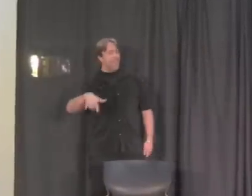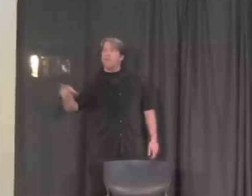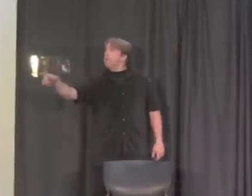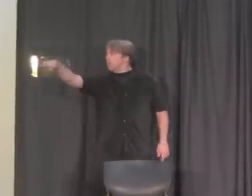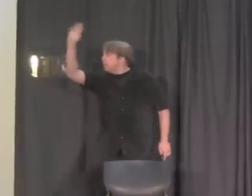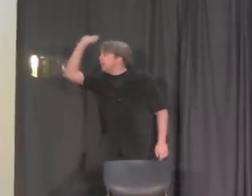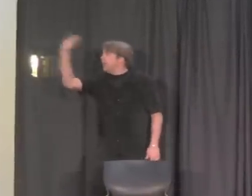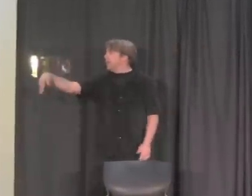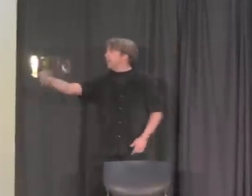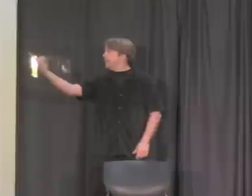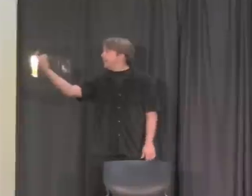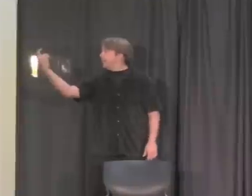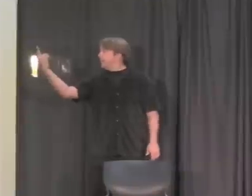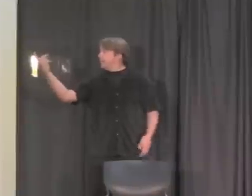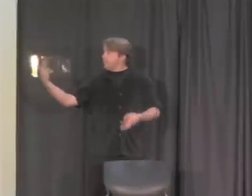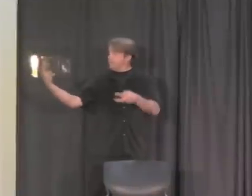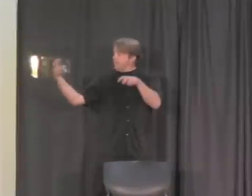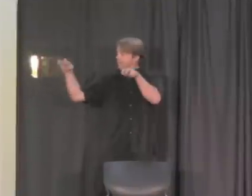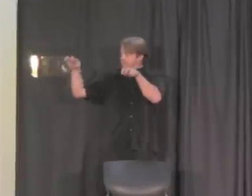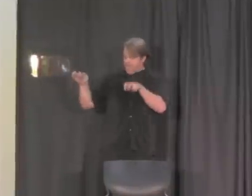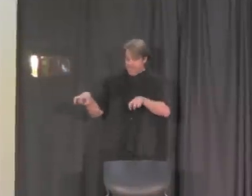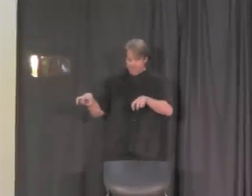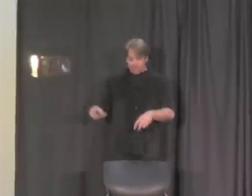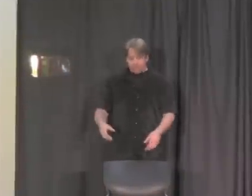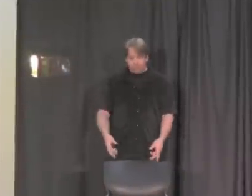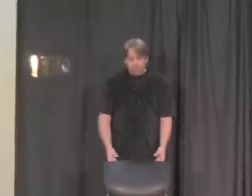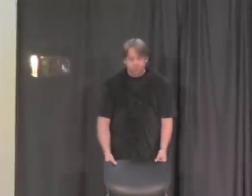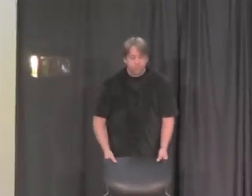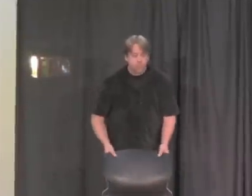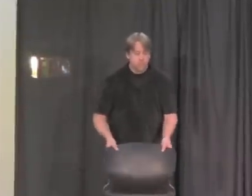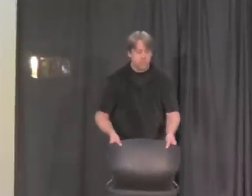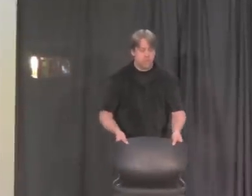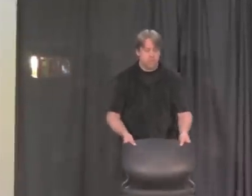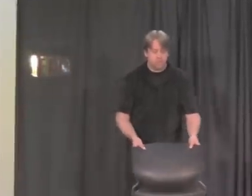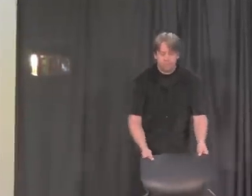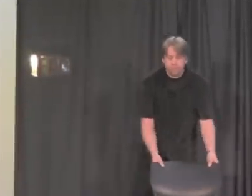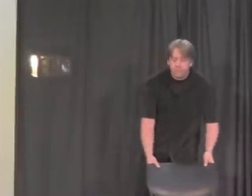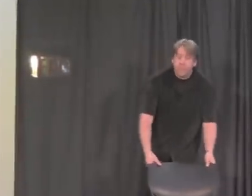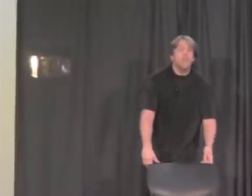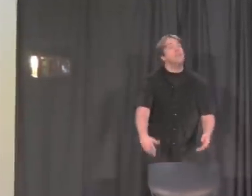stupid guy that asked me the weird questions about deaf people driving.